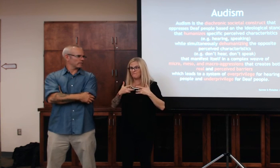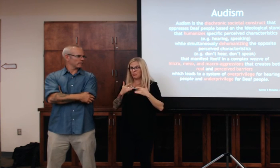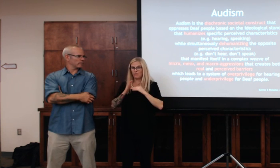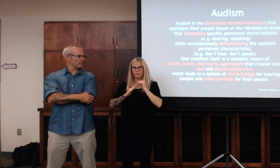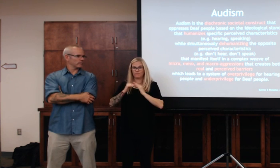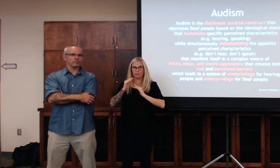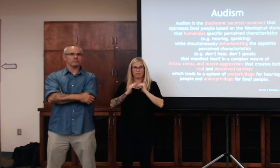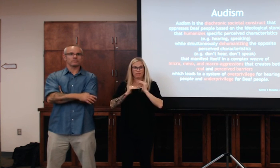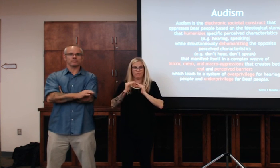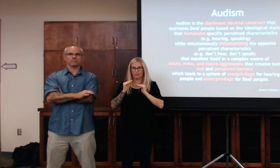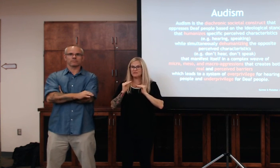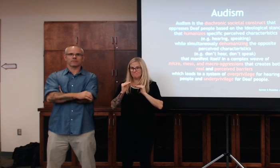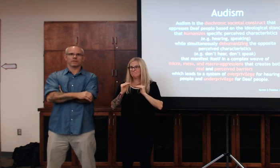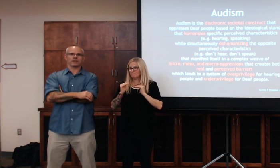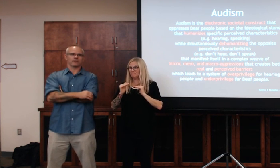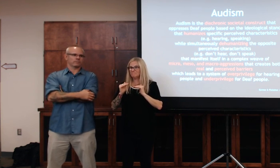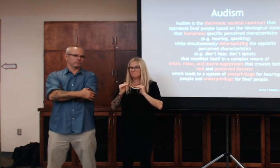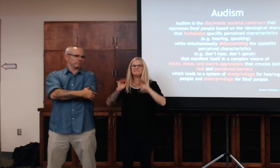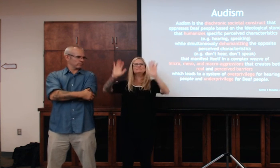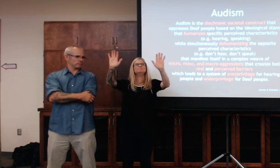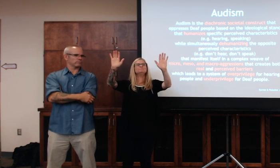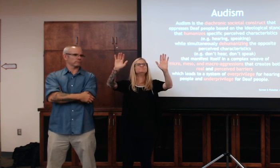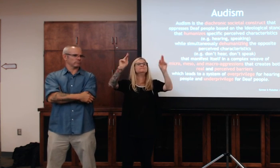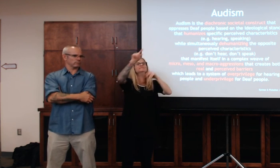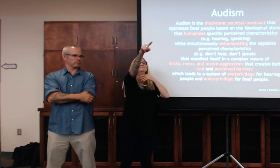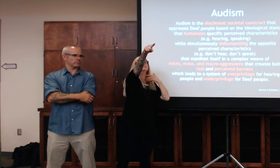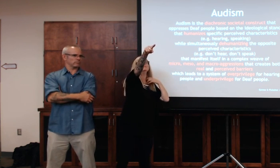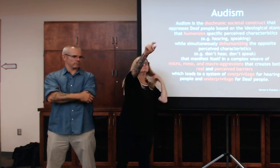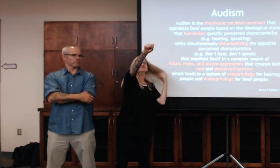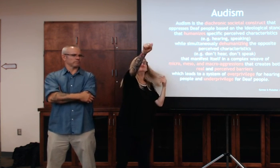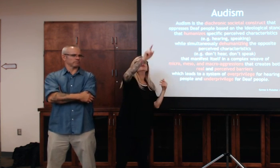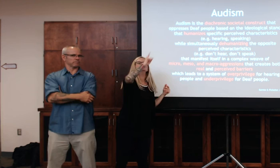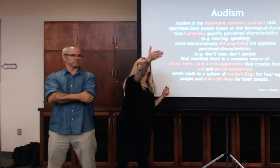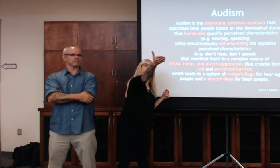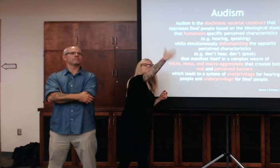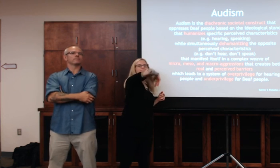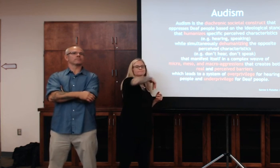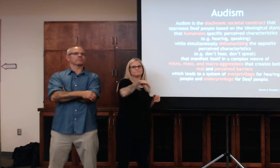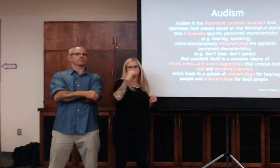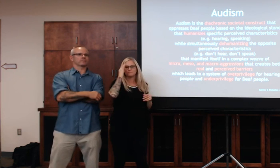You feel comfortable with the definitions in the back? I have a question.